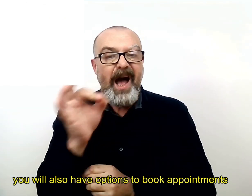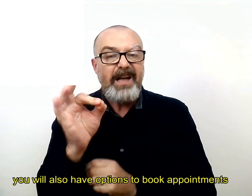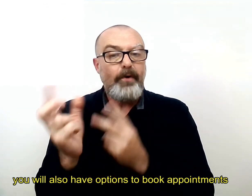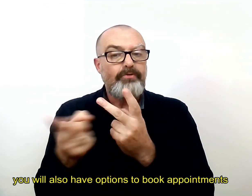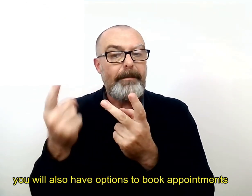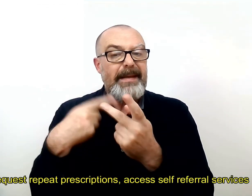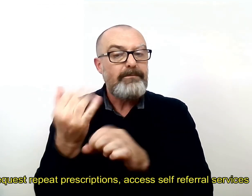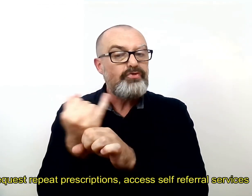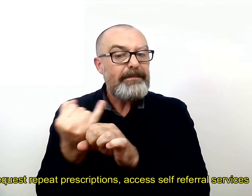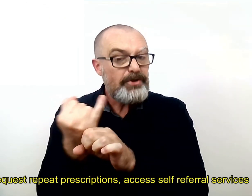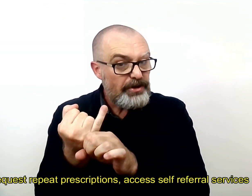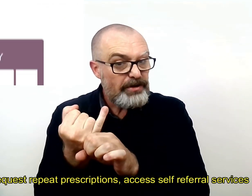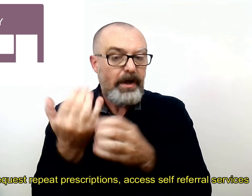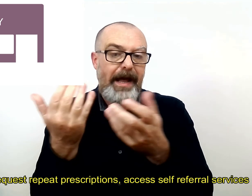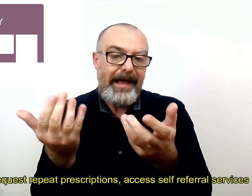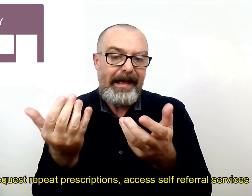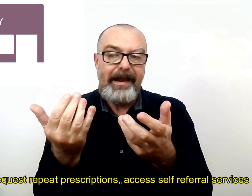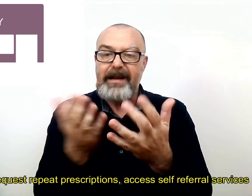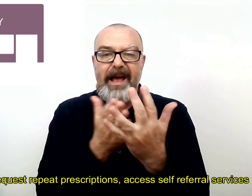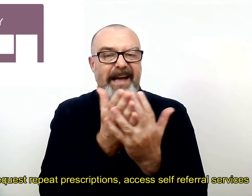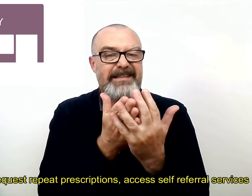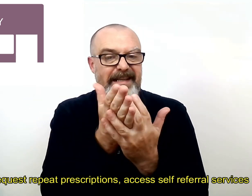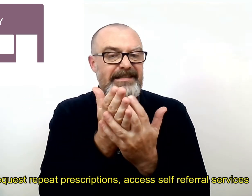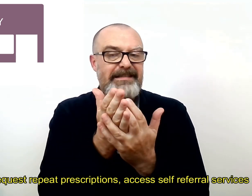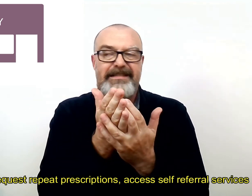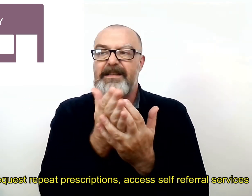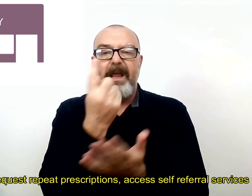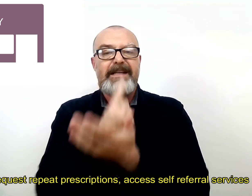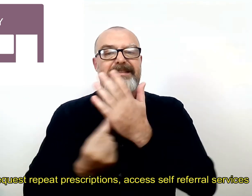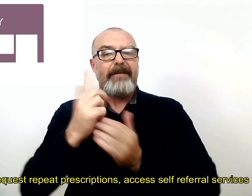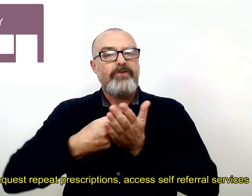self-referral services, and nominate your local pharmacy as a default for collecting medication.